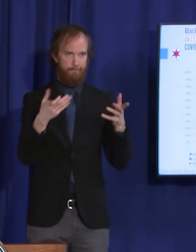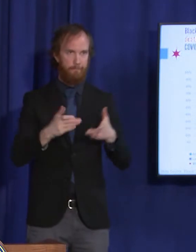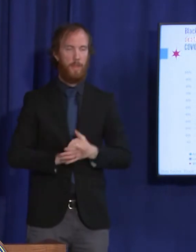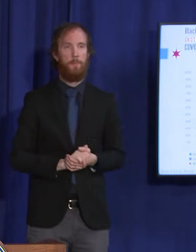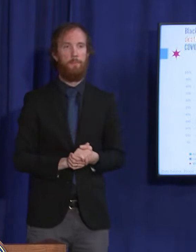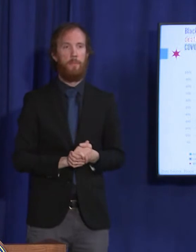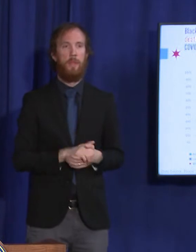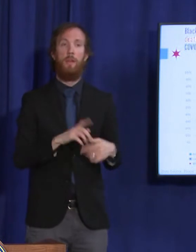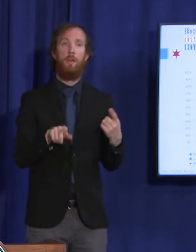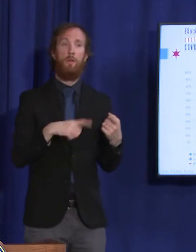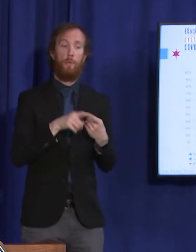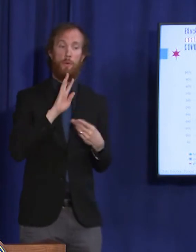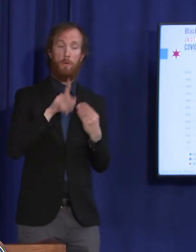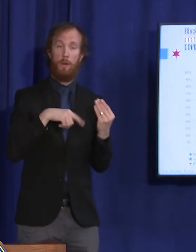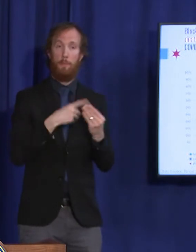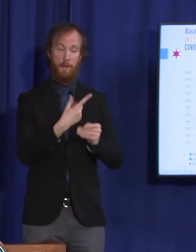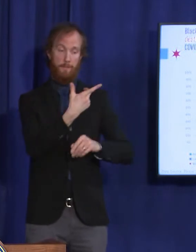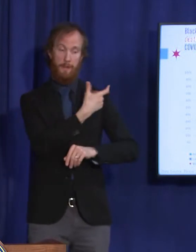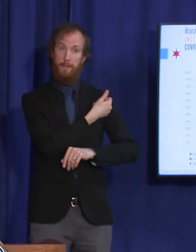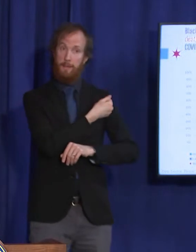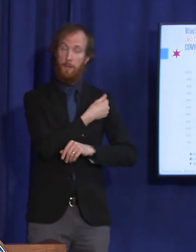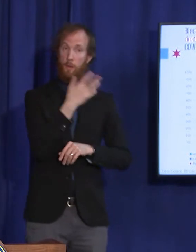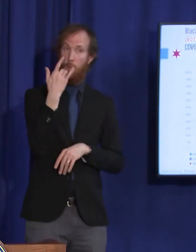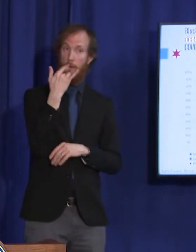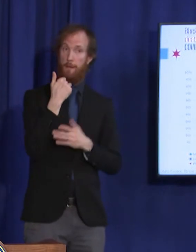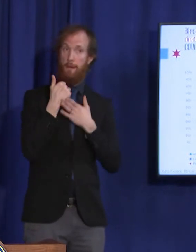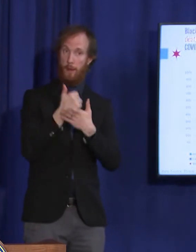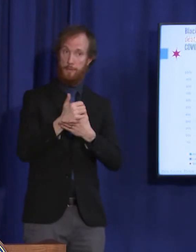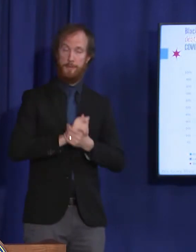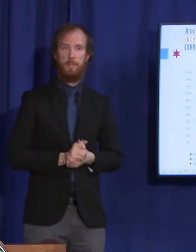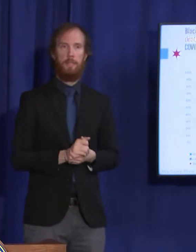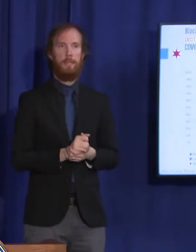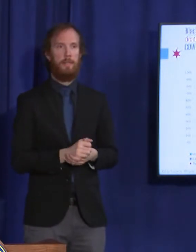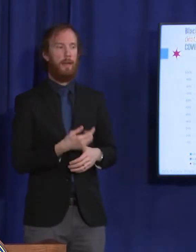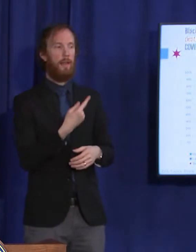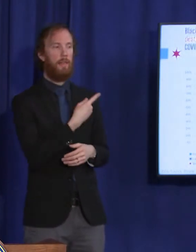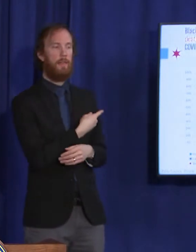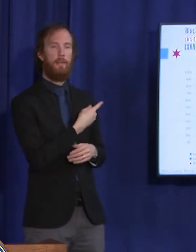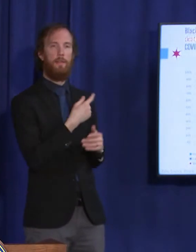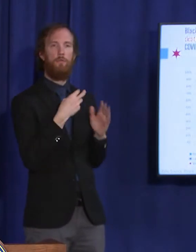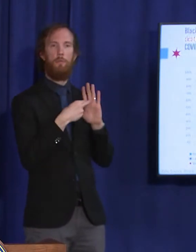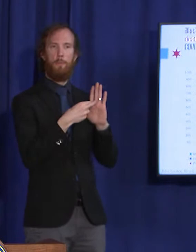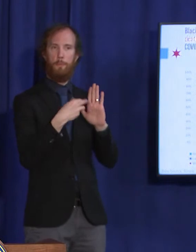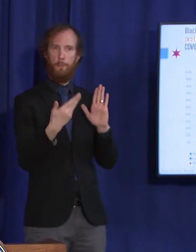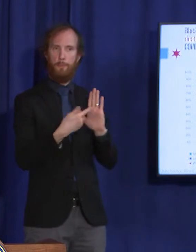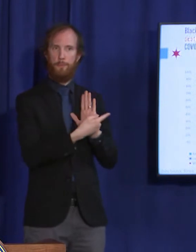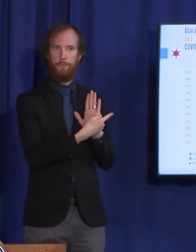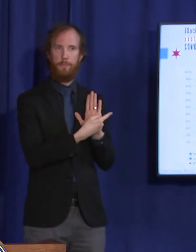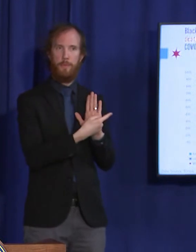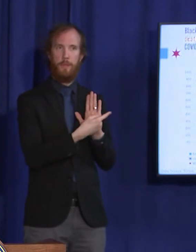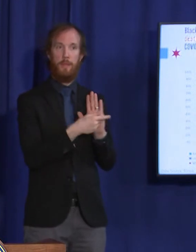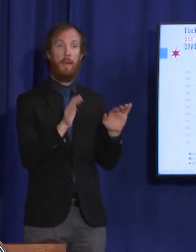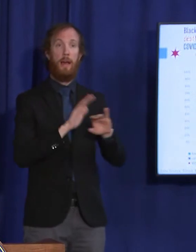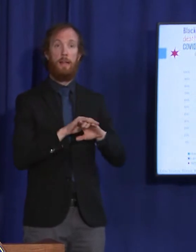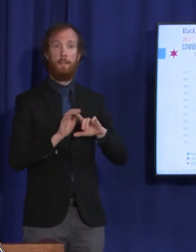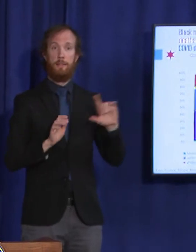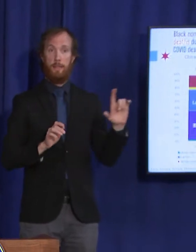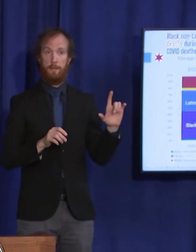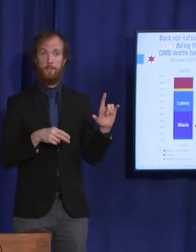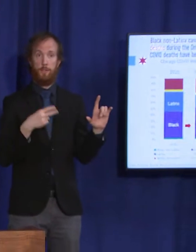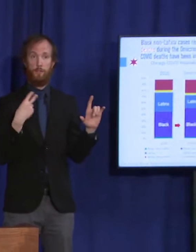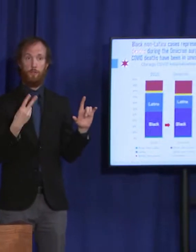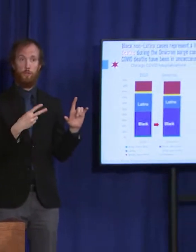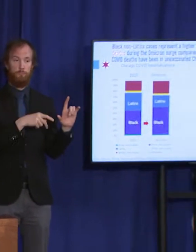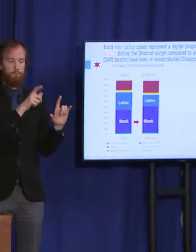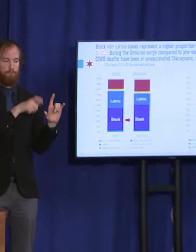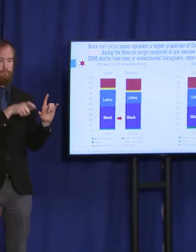making the biggest difference for severe outcomes, this is showing on the left, those two graphs,